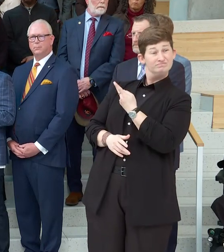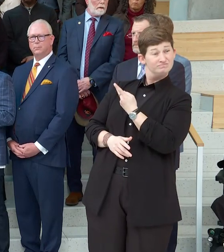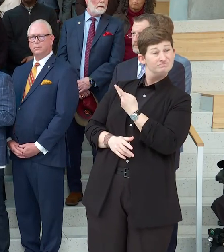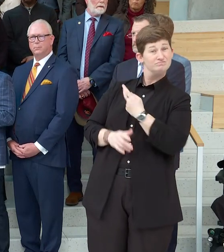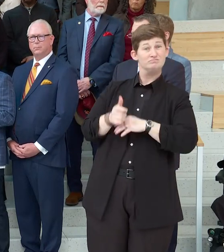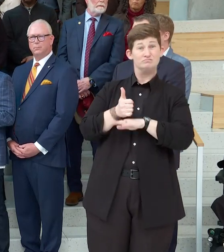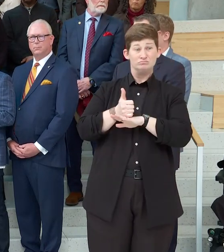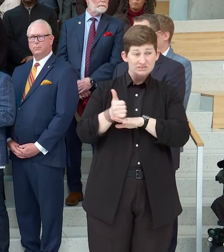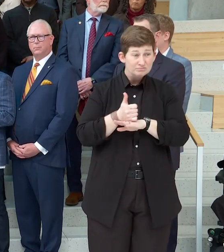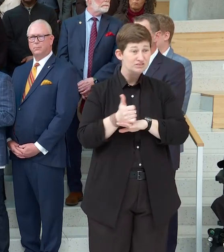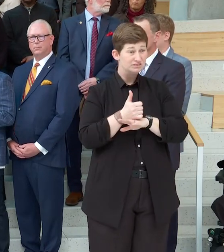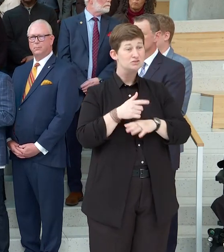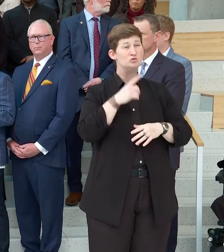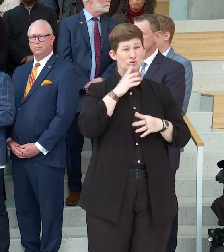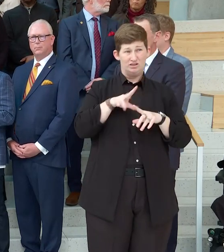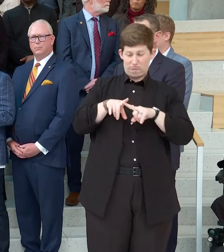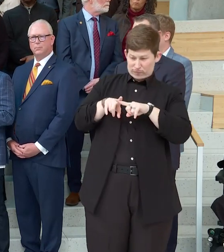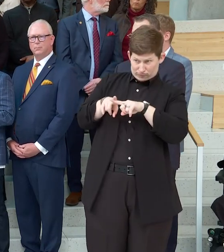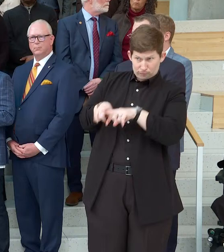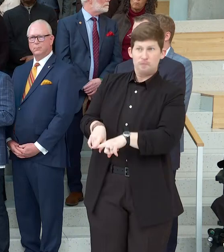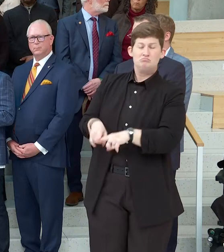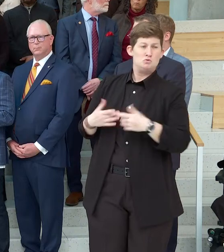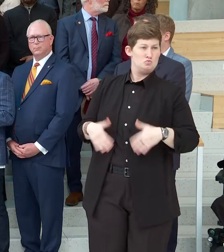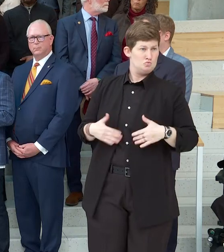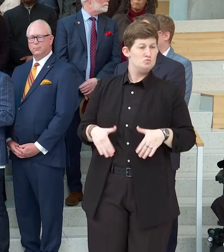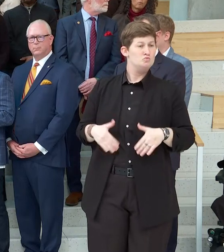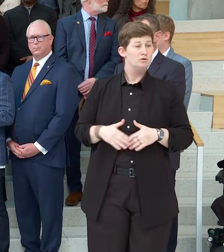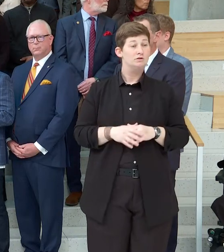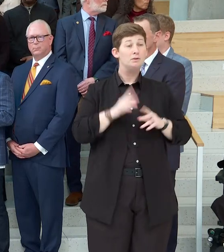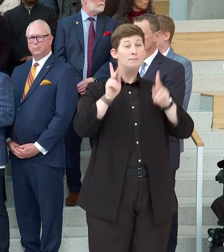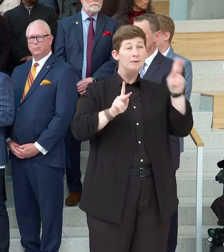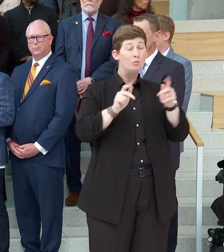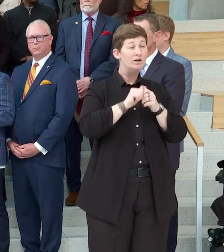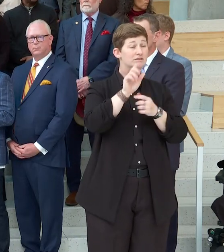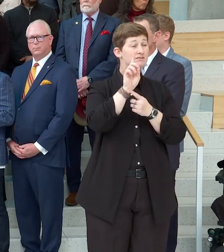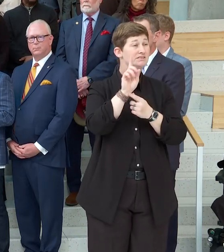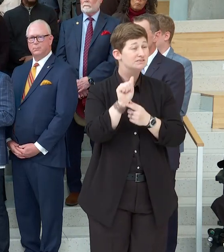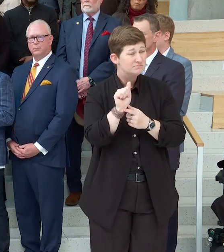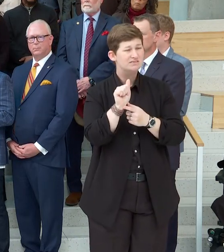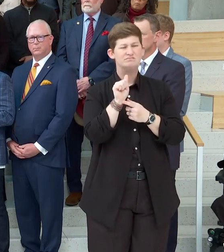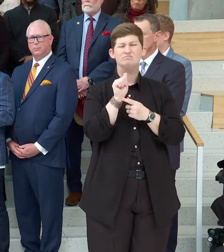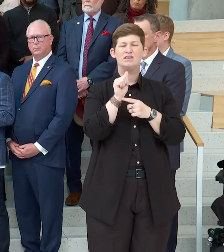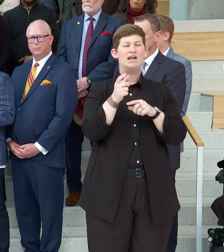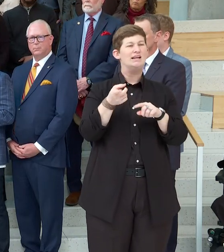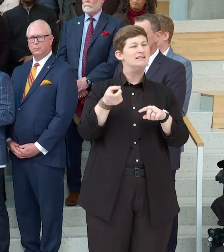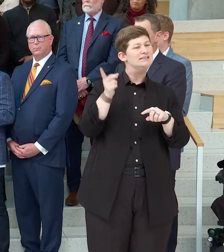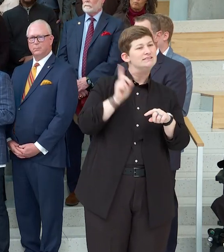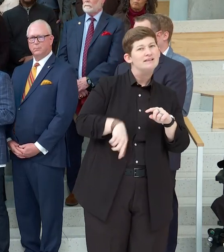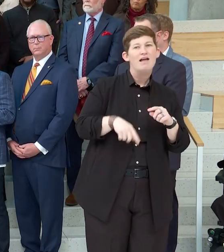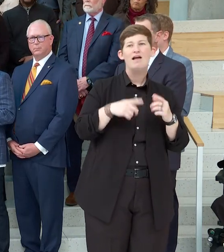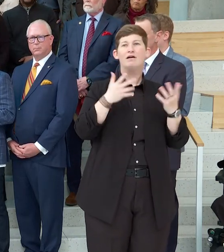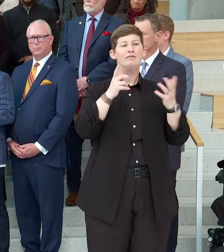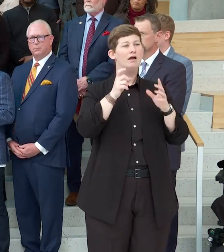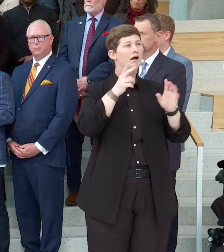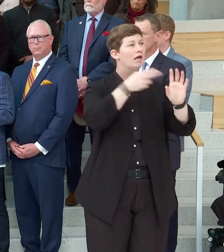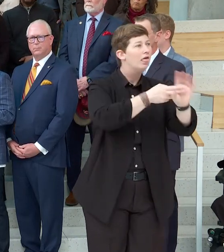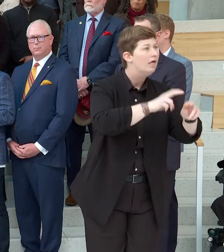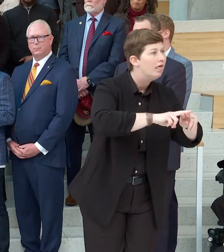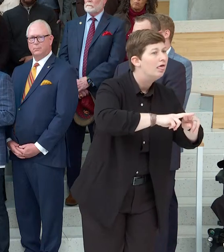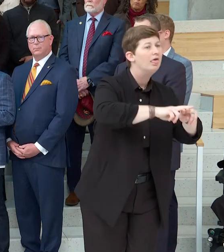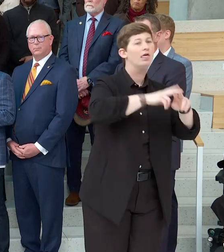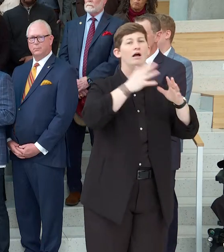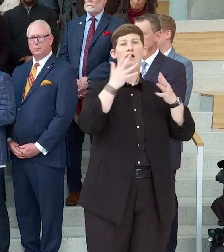point B. This is about people with disabilities that can't always jump on public transit to get where they need to